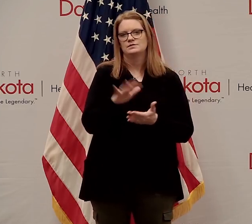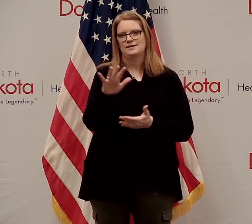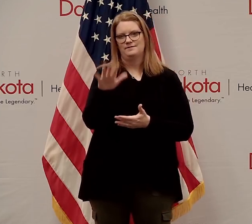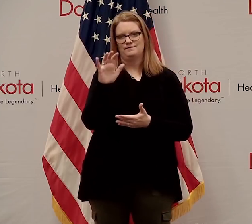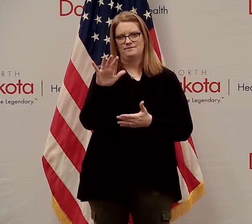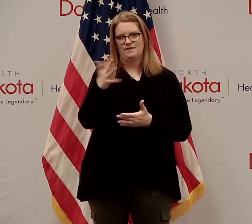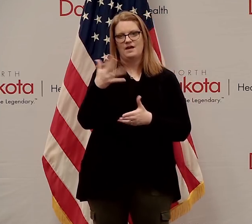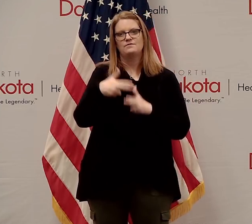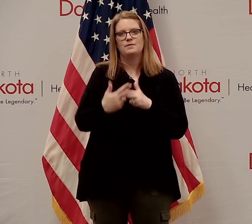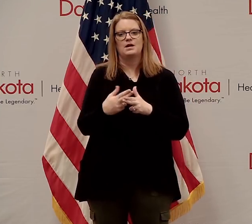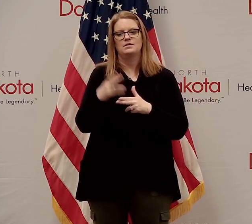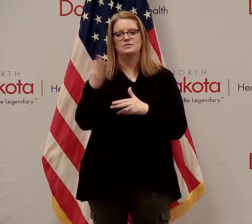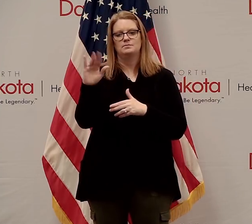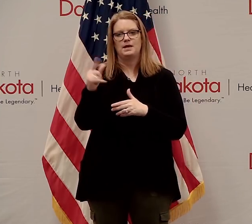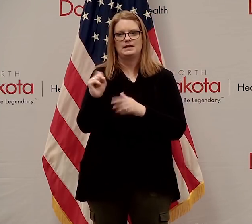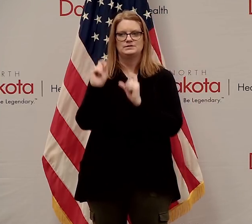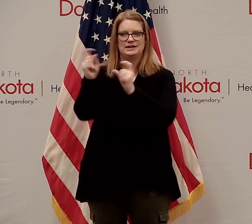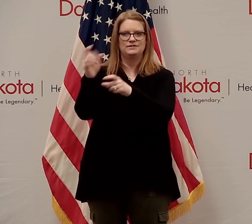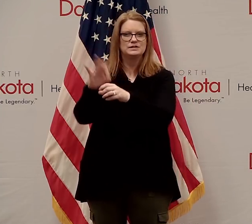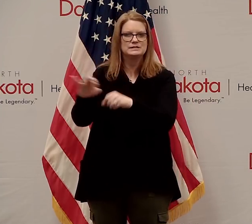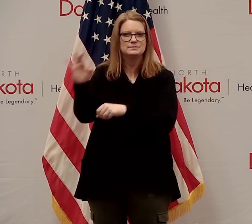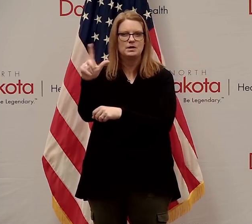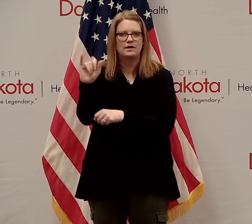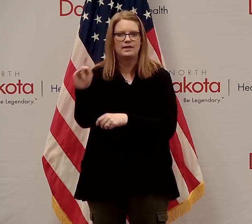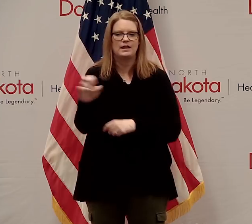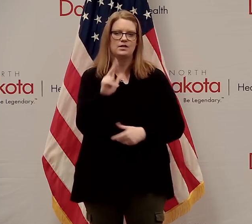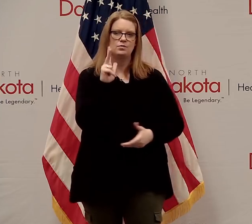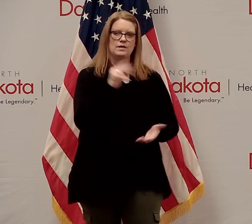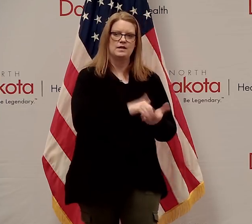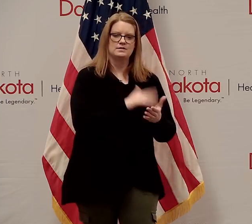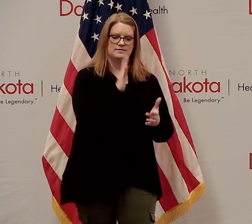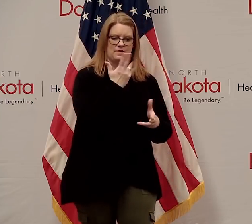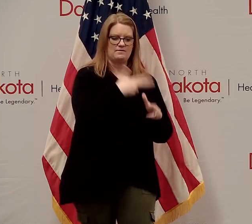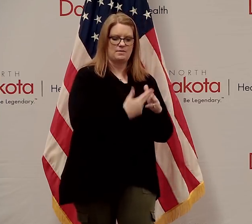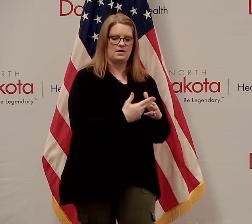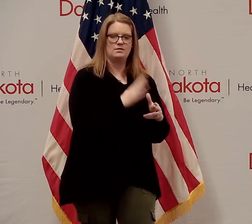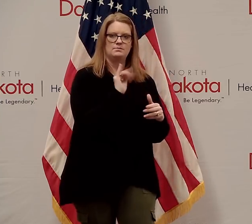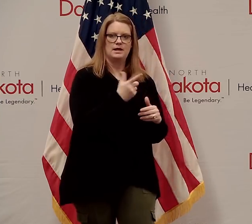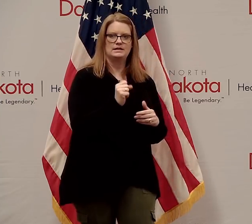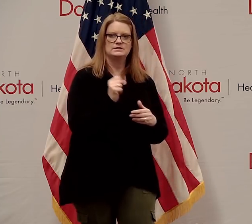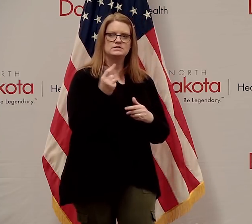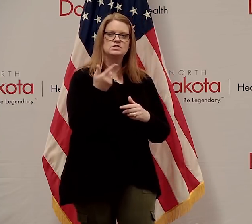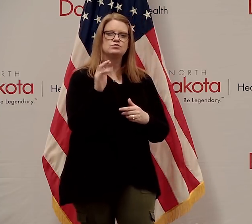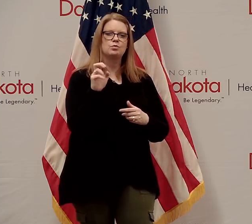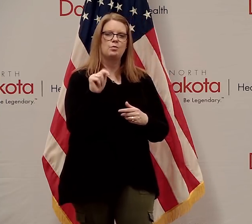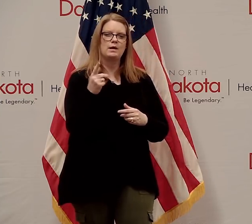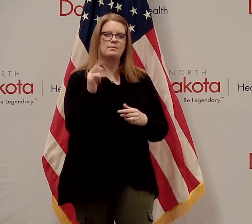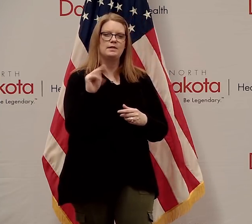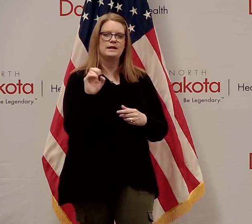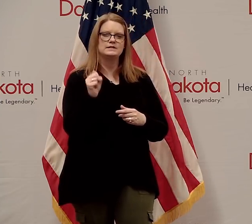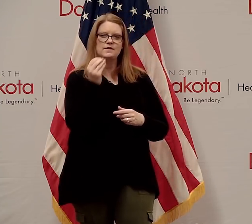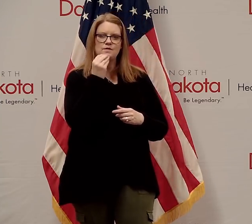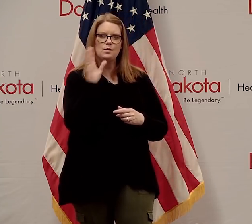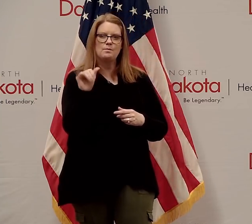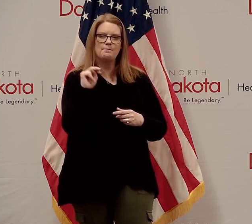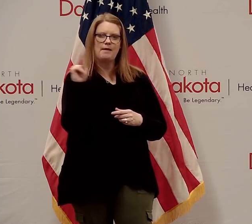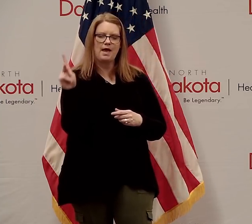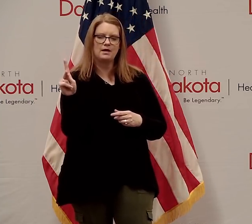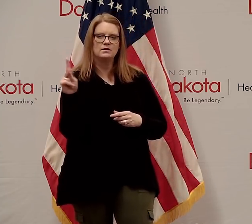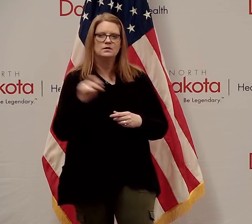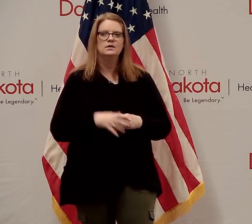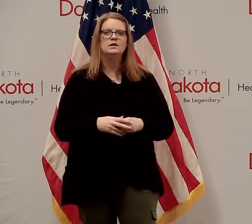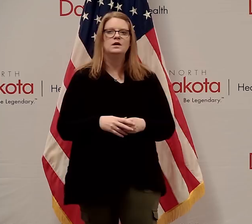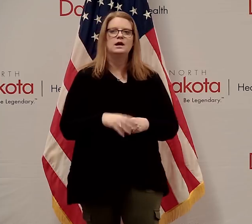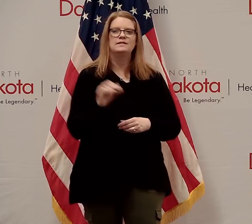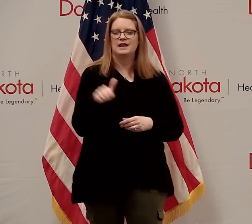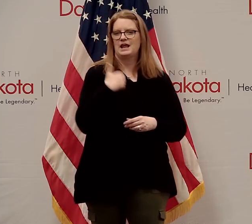bags were donated to Spirit Lake Nation, an additional 3,000 5-pound bags to the Great Plains Food Bank, and Each of the